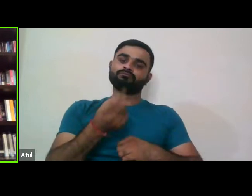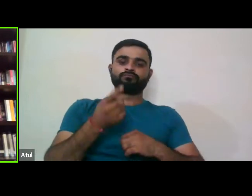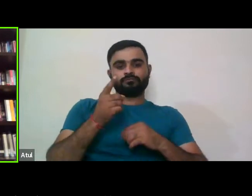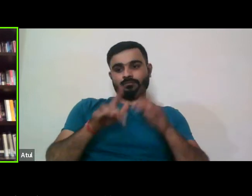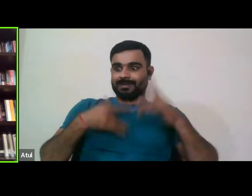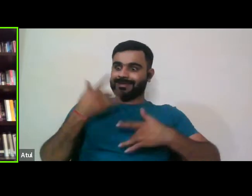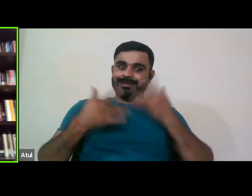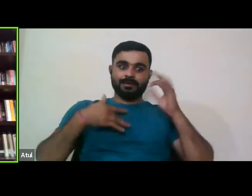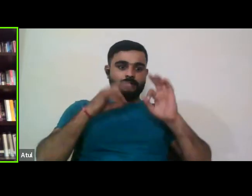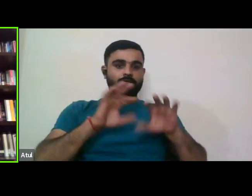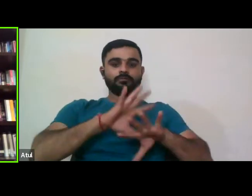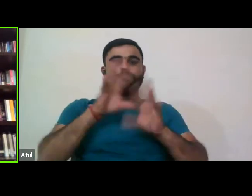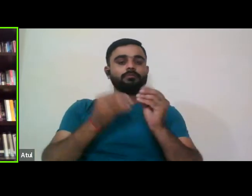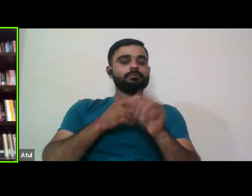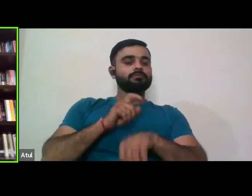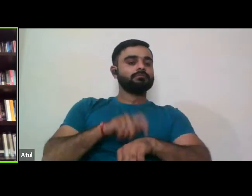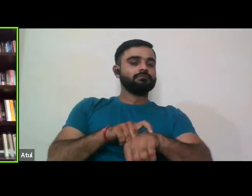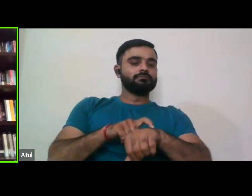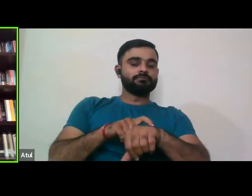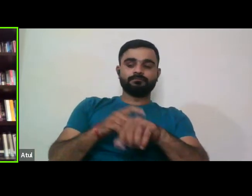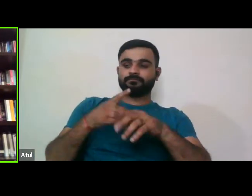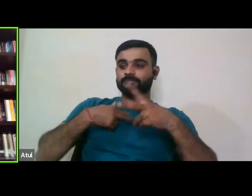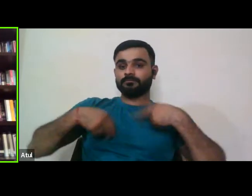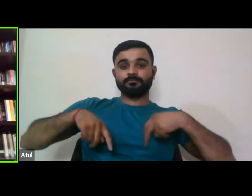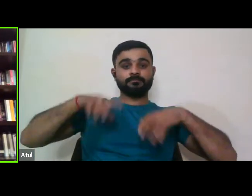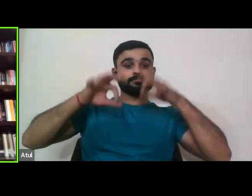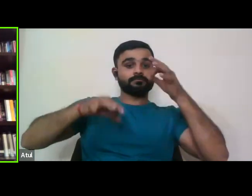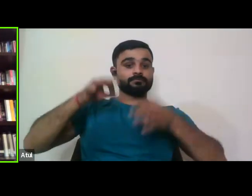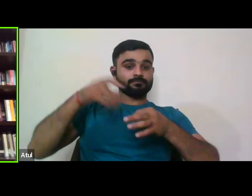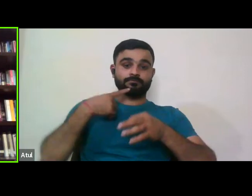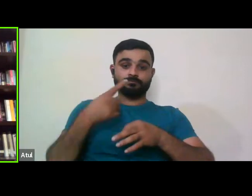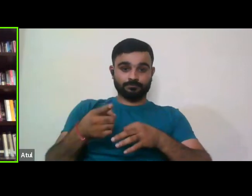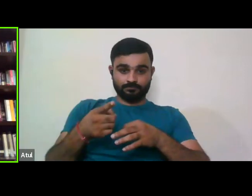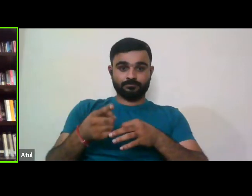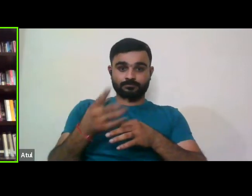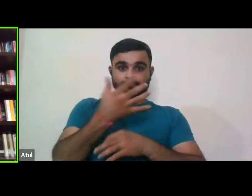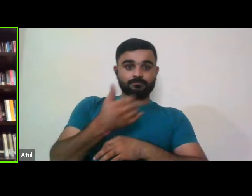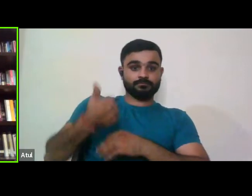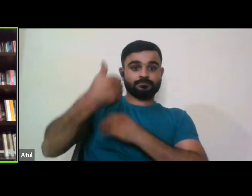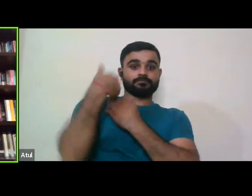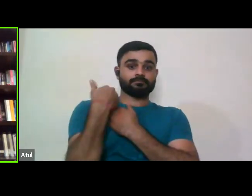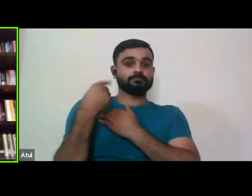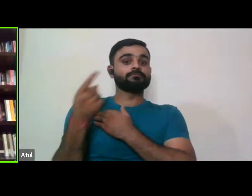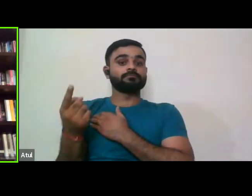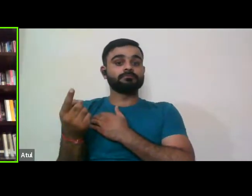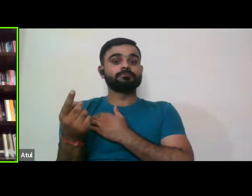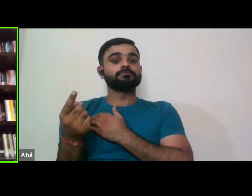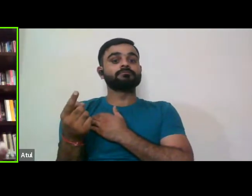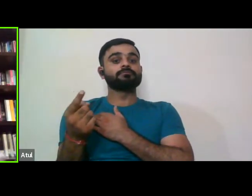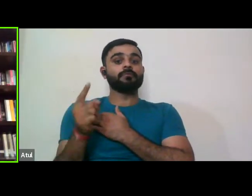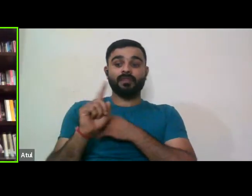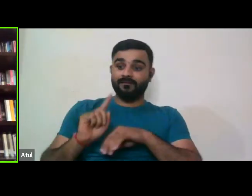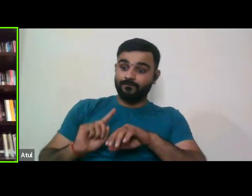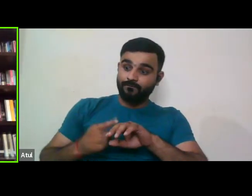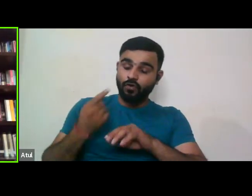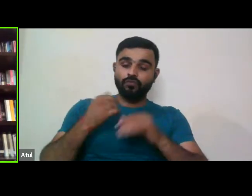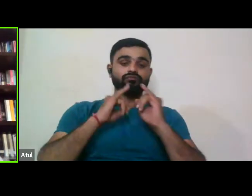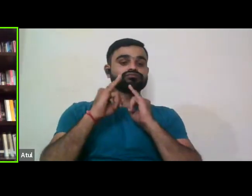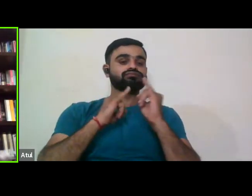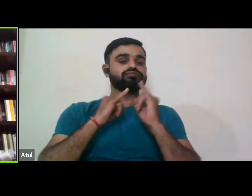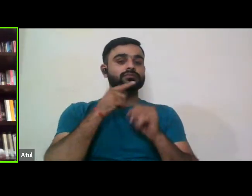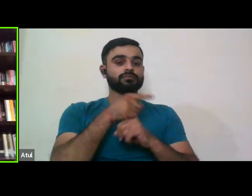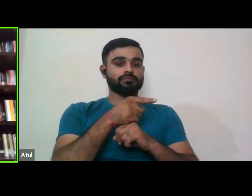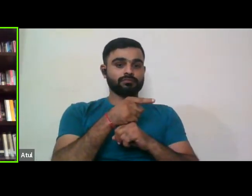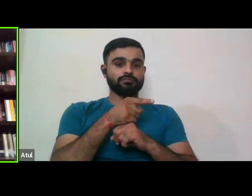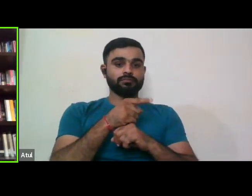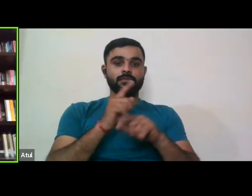very interesting that every time a chief justice comes, takes charge, And in that first interview that they give